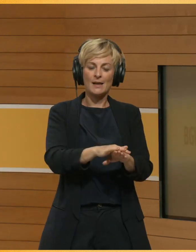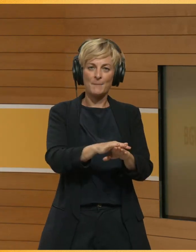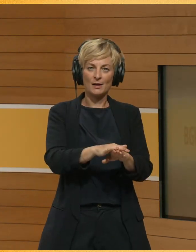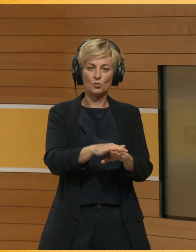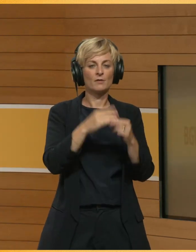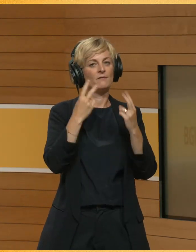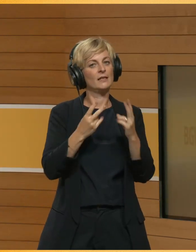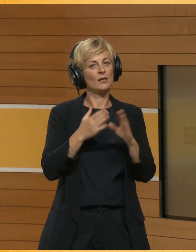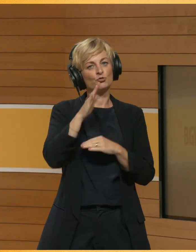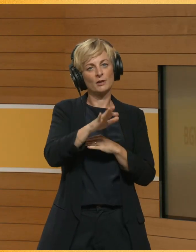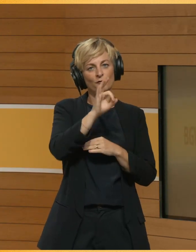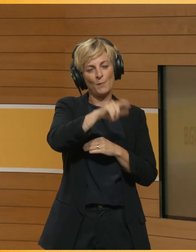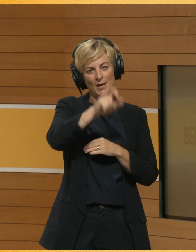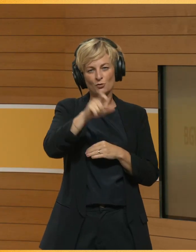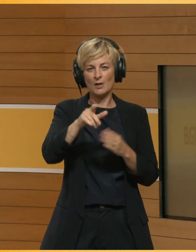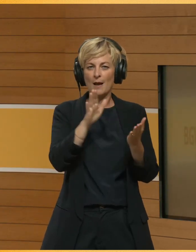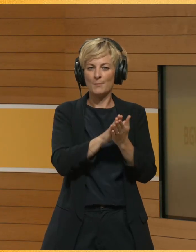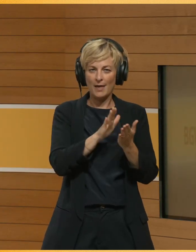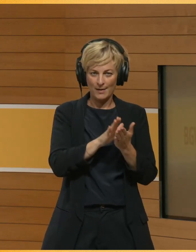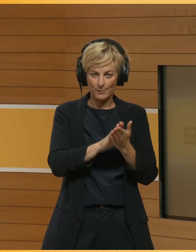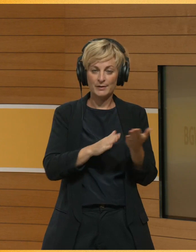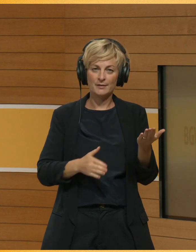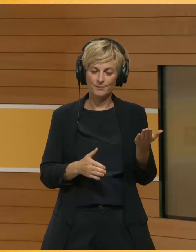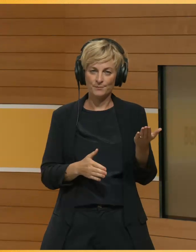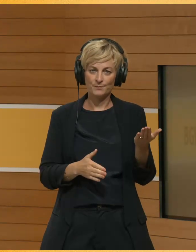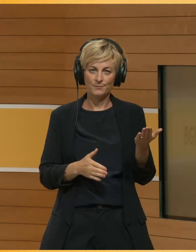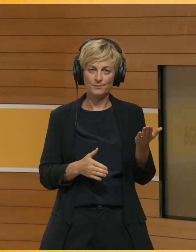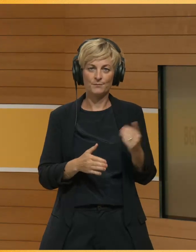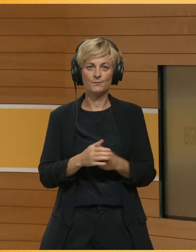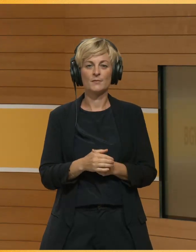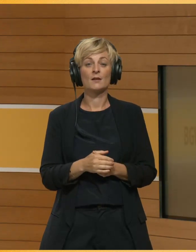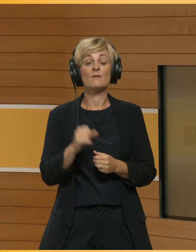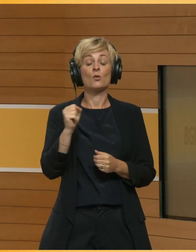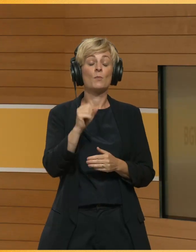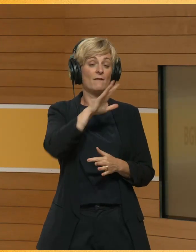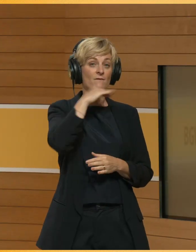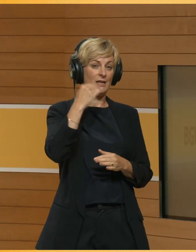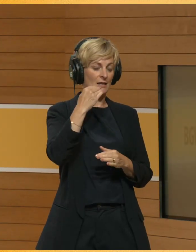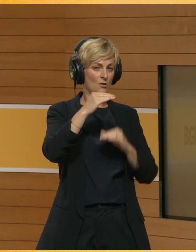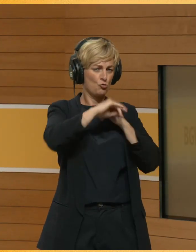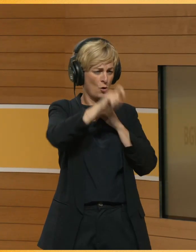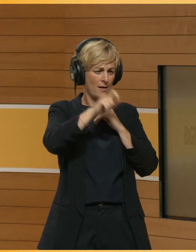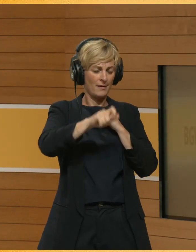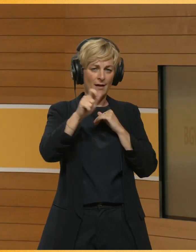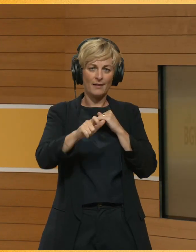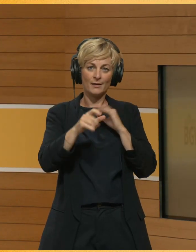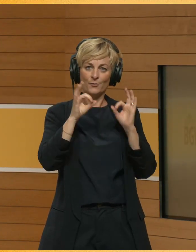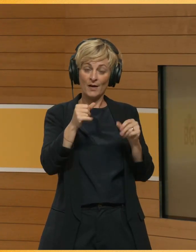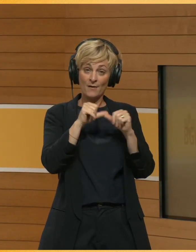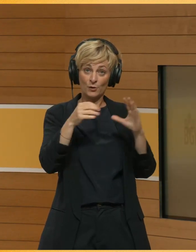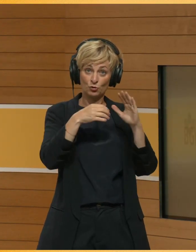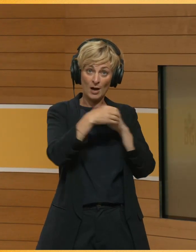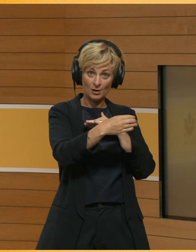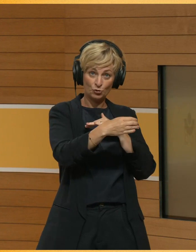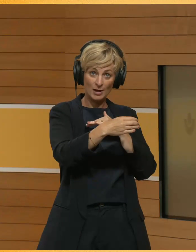first 6 months of the stay. The first 6 months, they are so essential. And that's why we said we have to work on